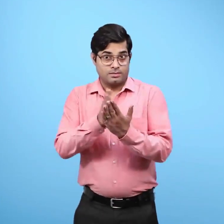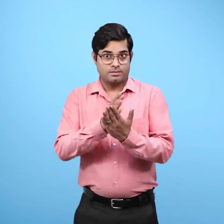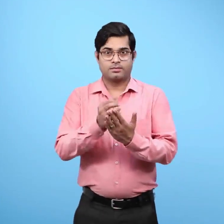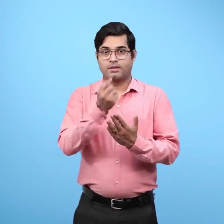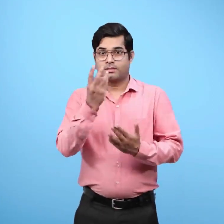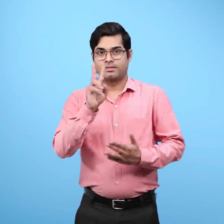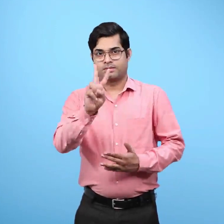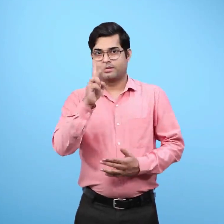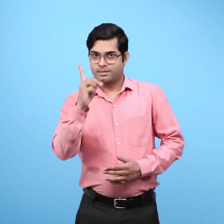Page 21.